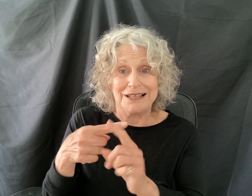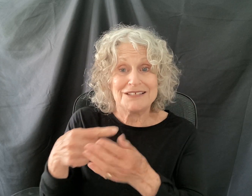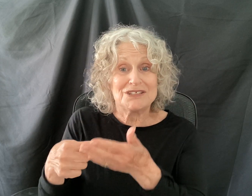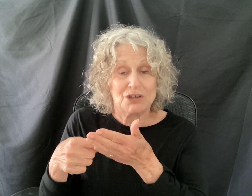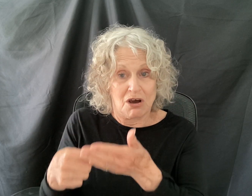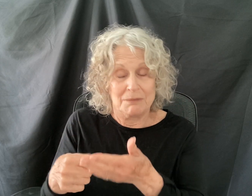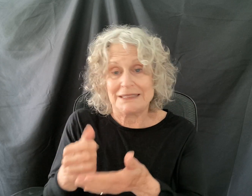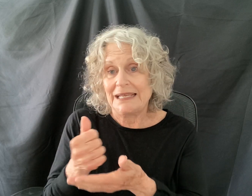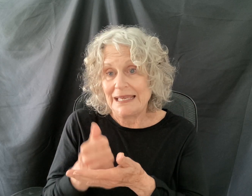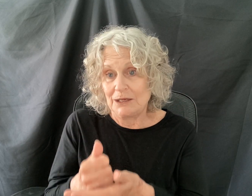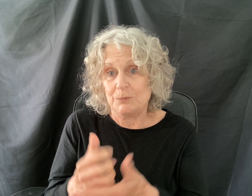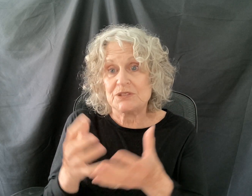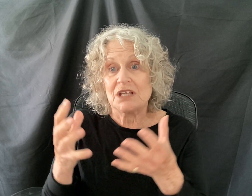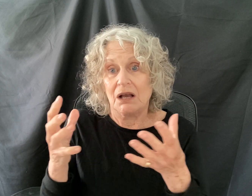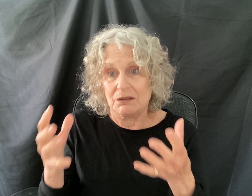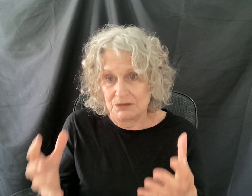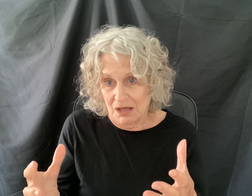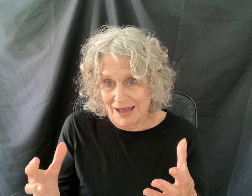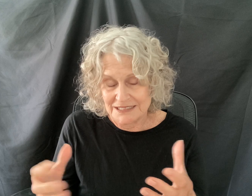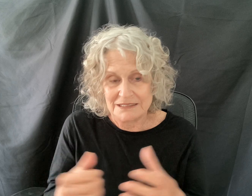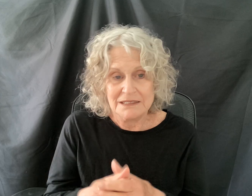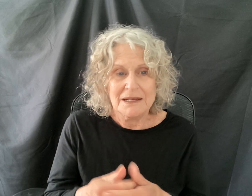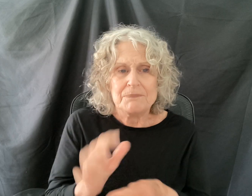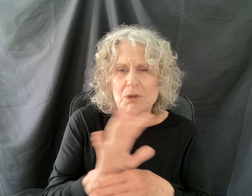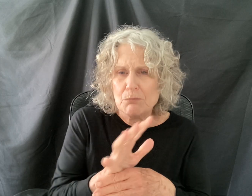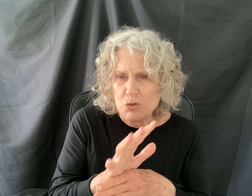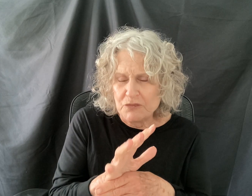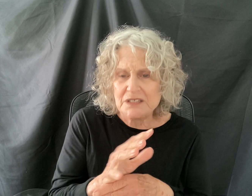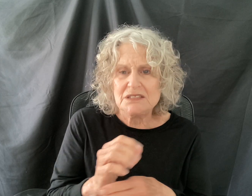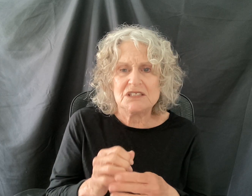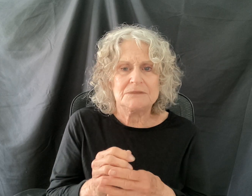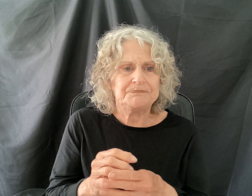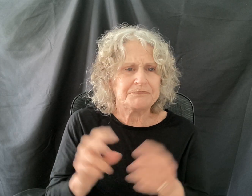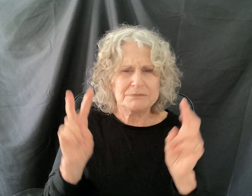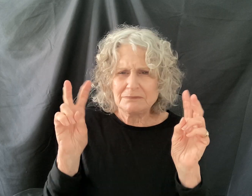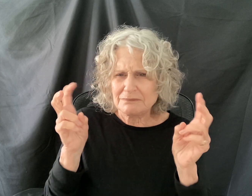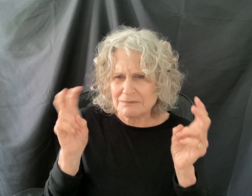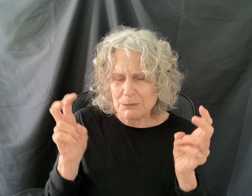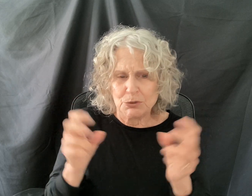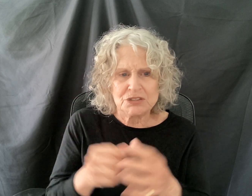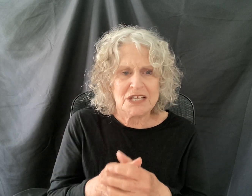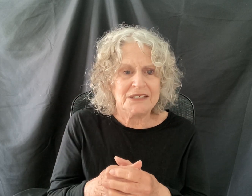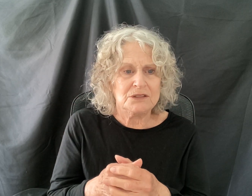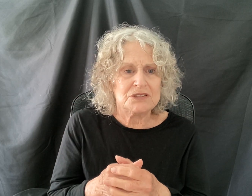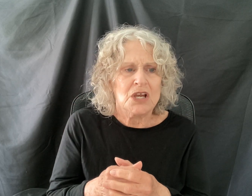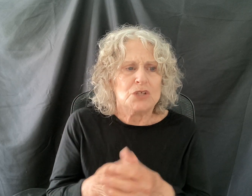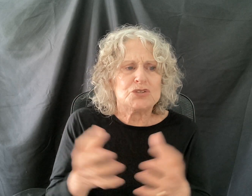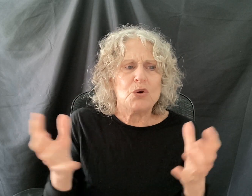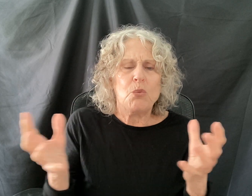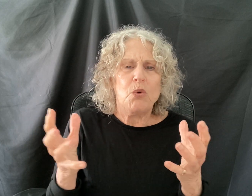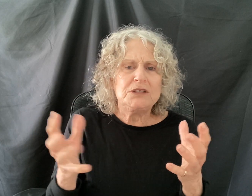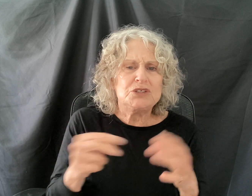plus comment helps a lot. Movies, book titles. So what do